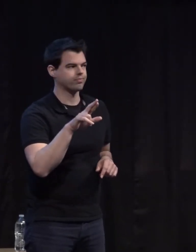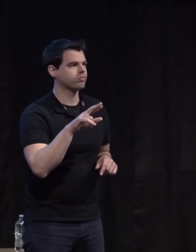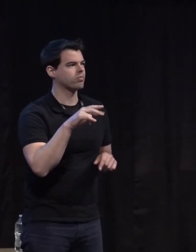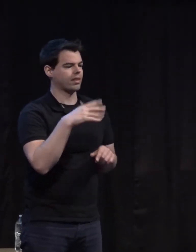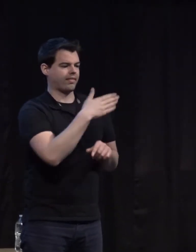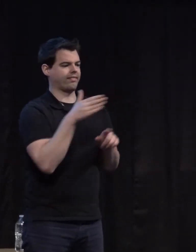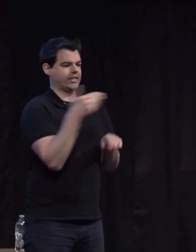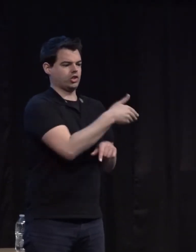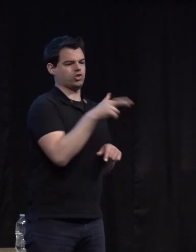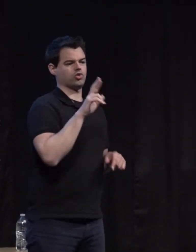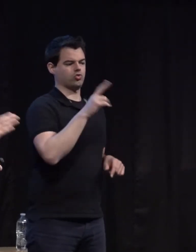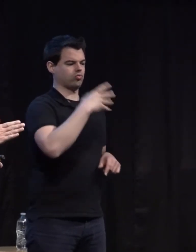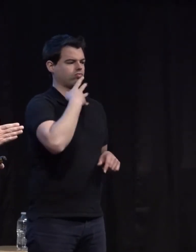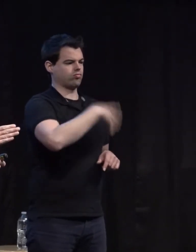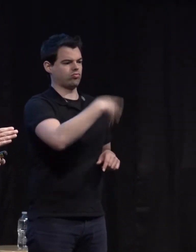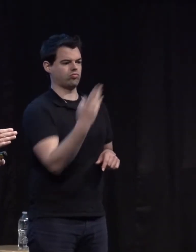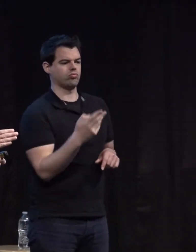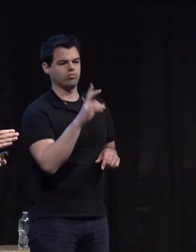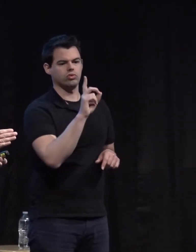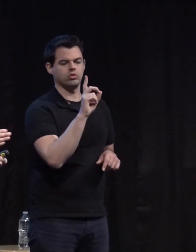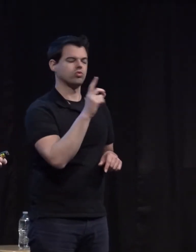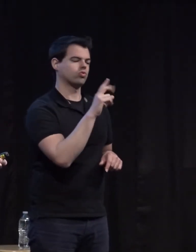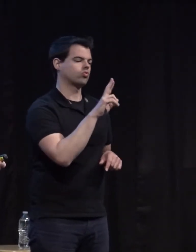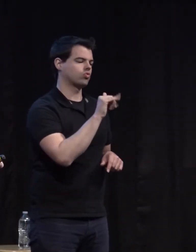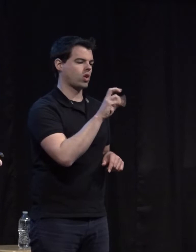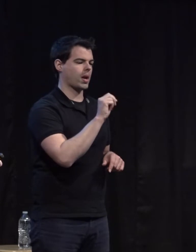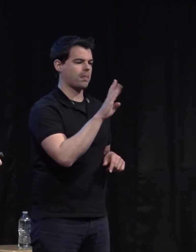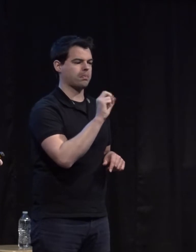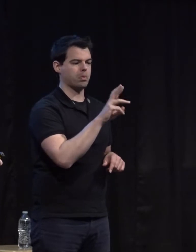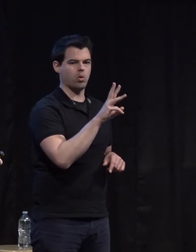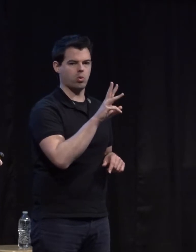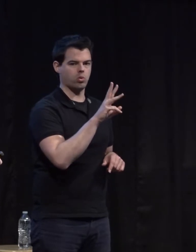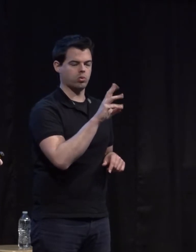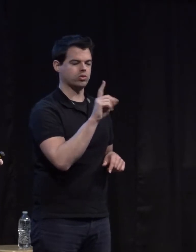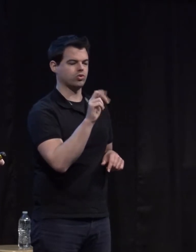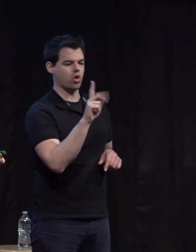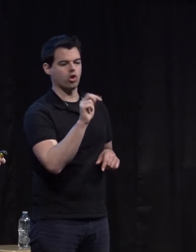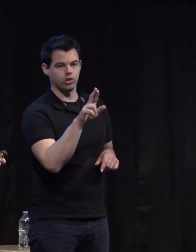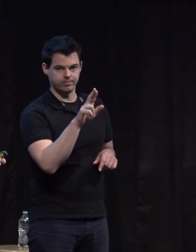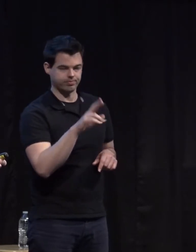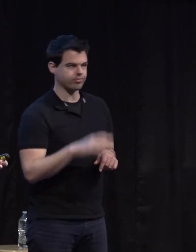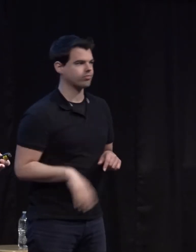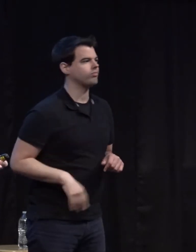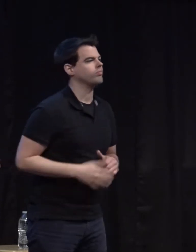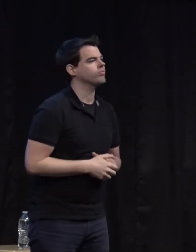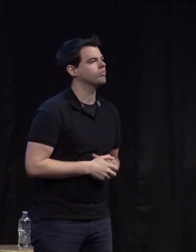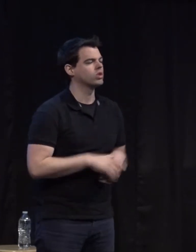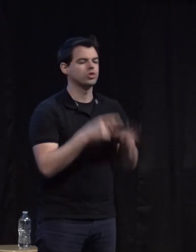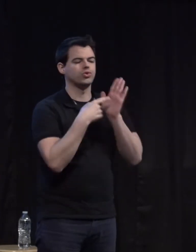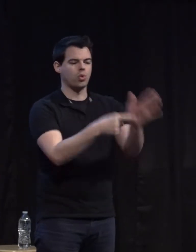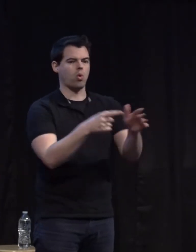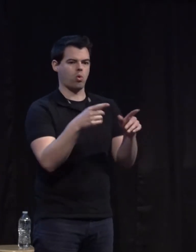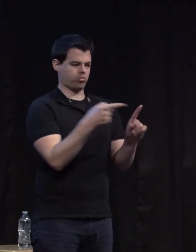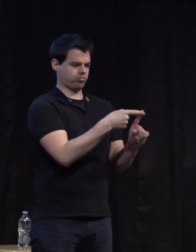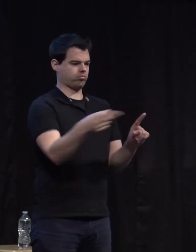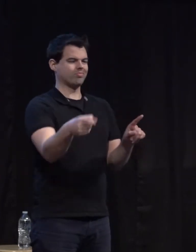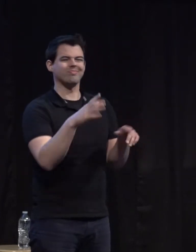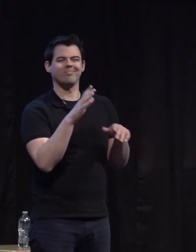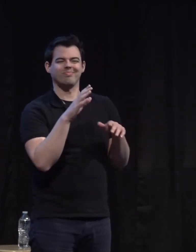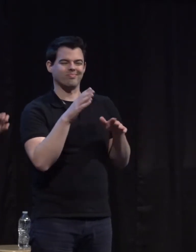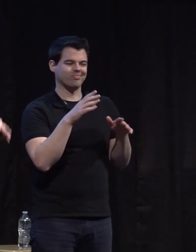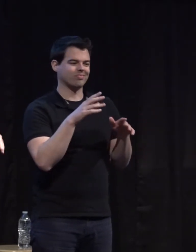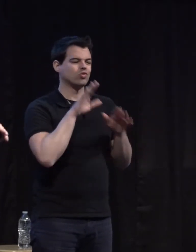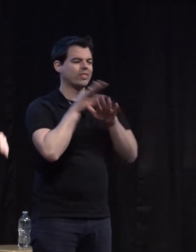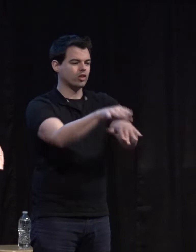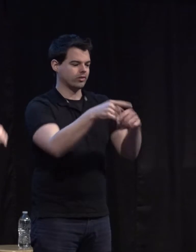on the x-axis, that's upstream on the left and downstream on the right in kilometers along the river. And on